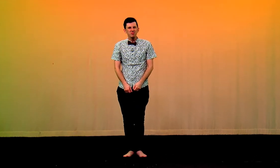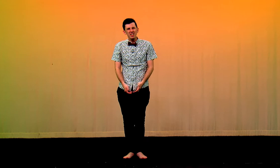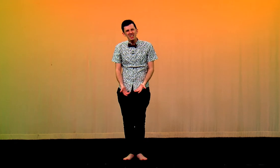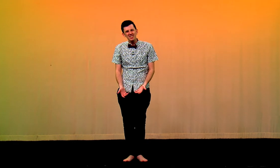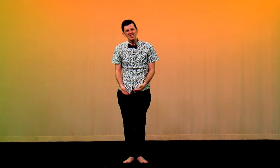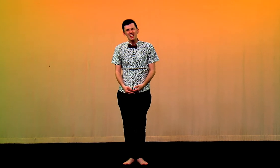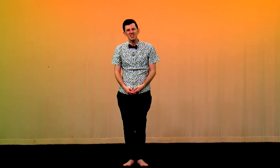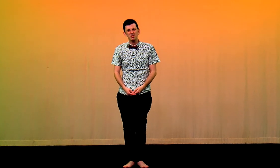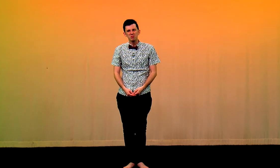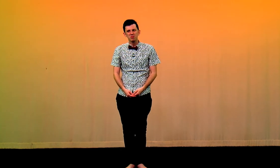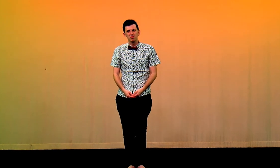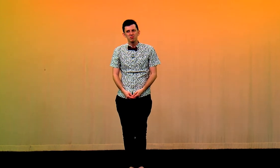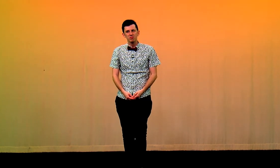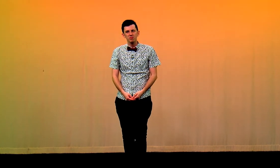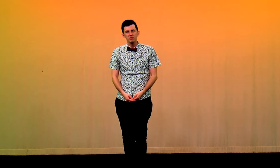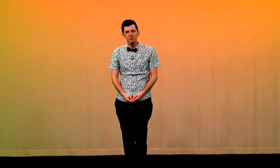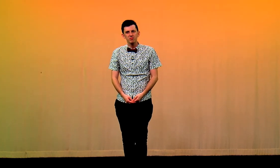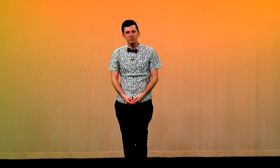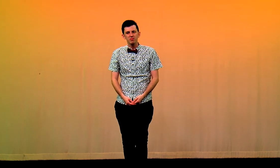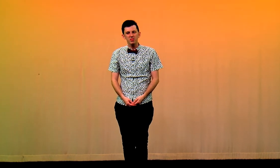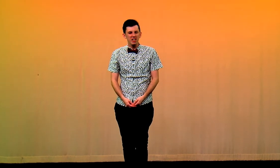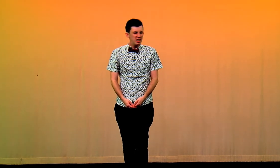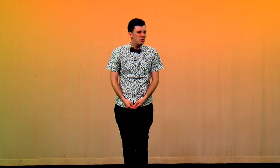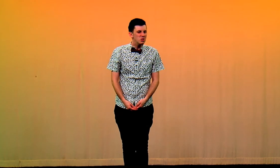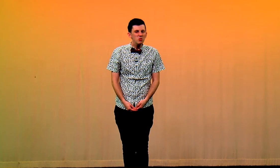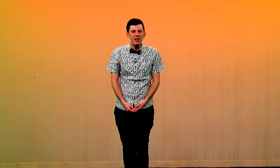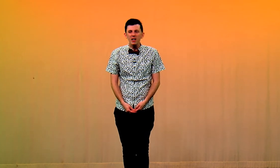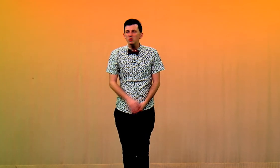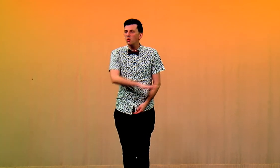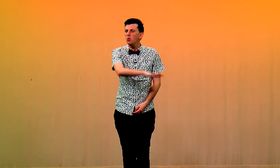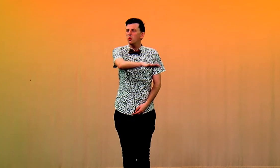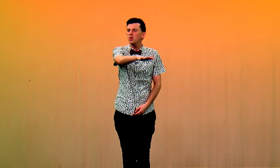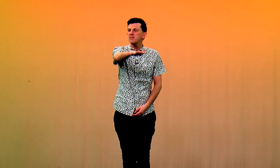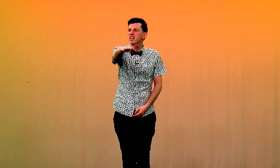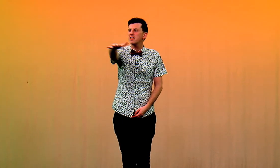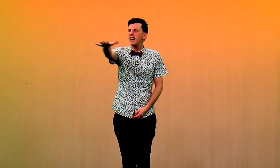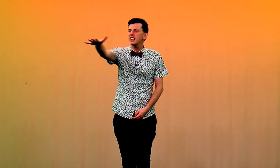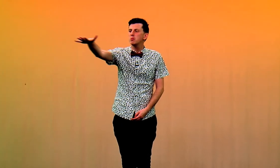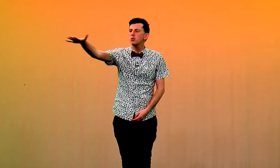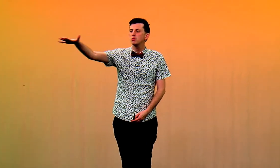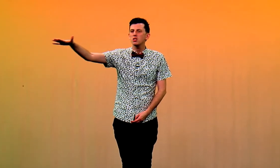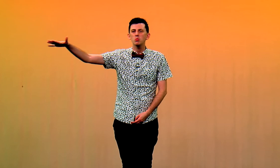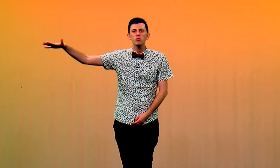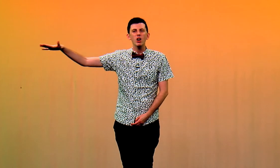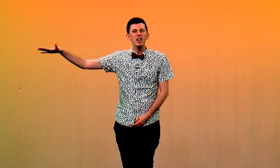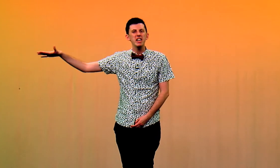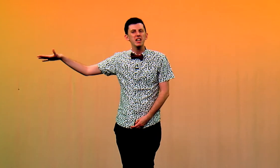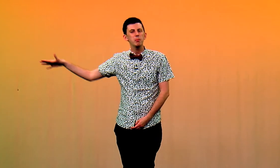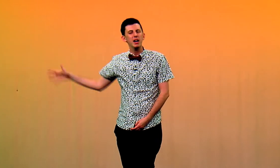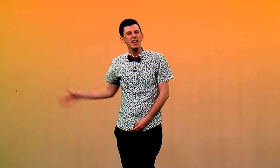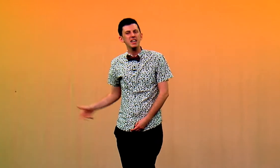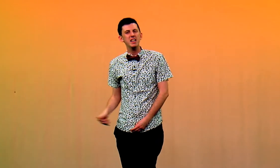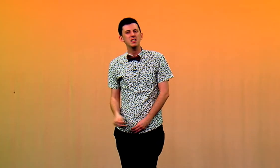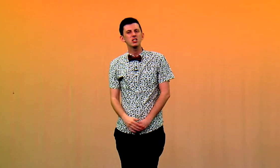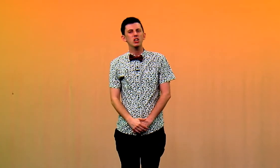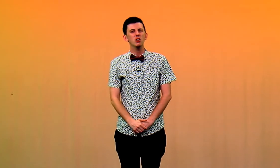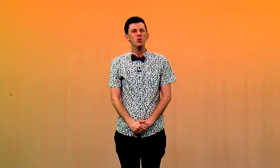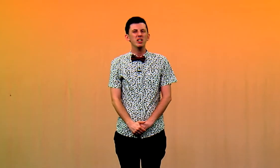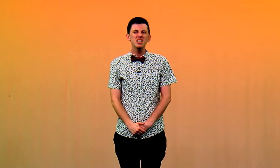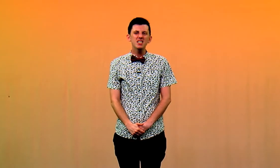feeling sad. But then he looked around at all of the other animals that were running and playing in the jungle, and he said,